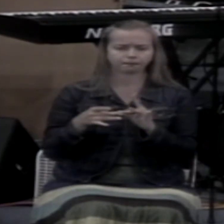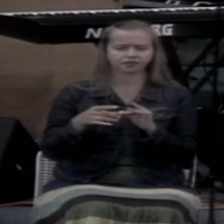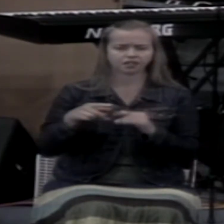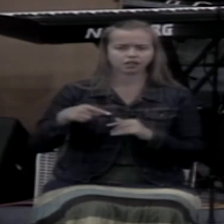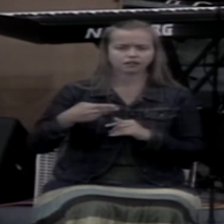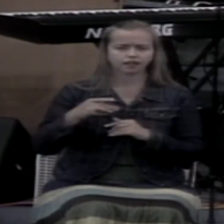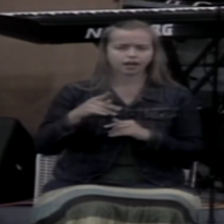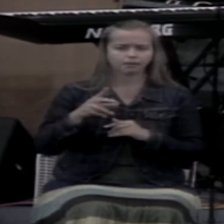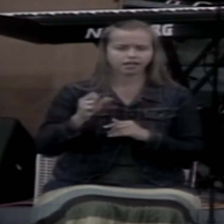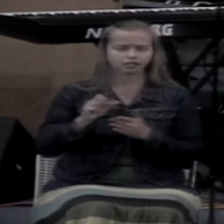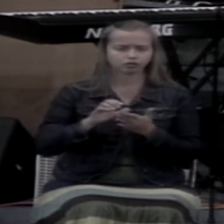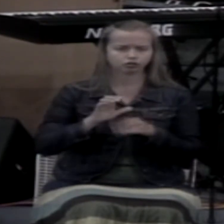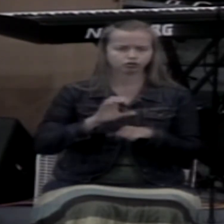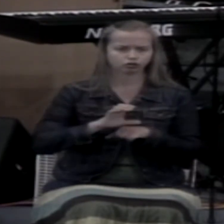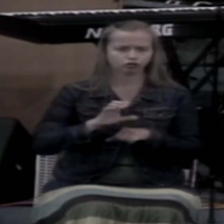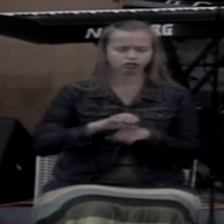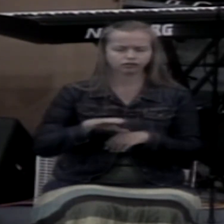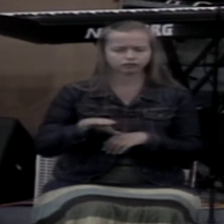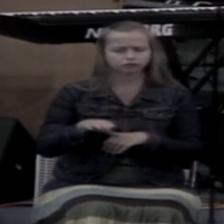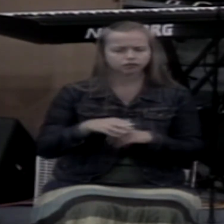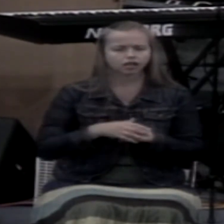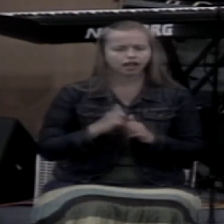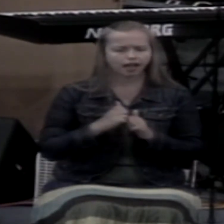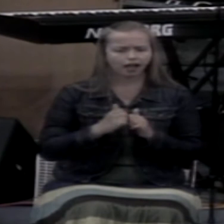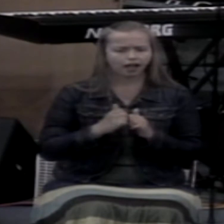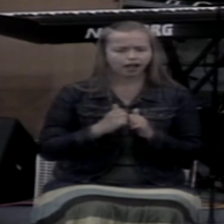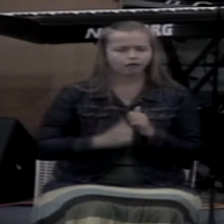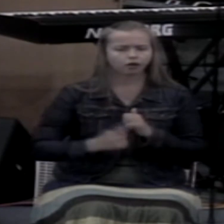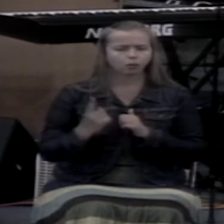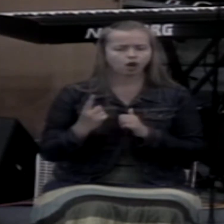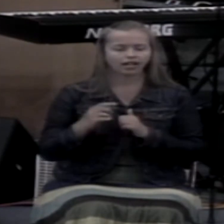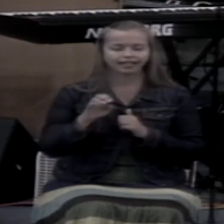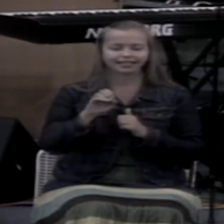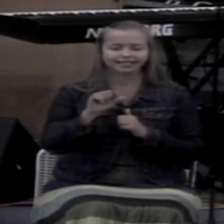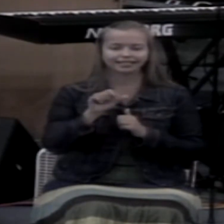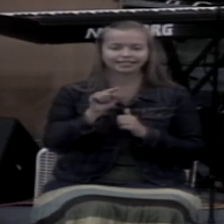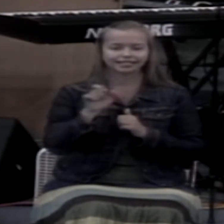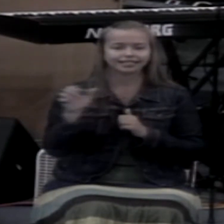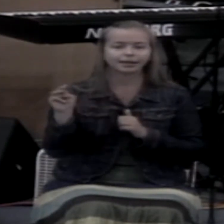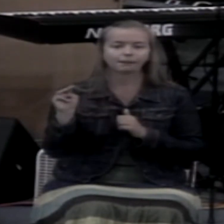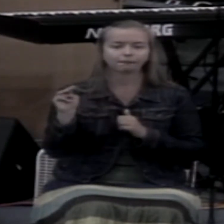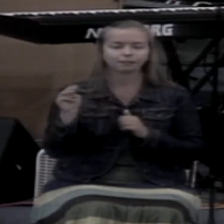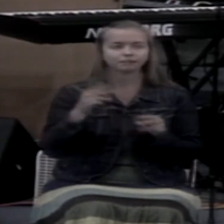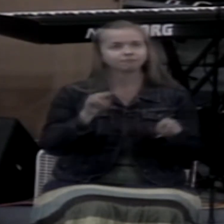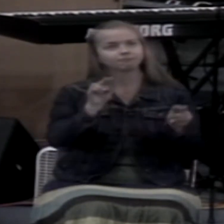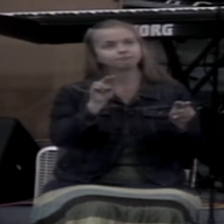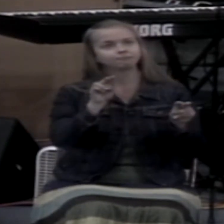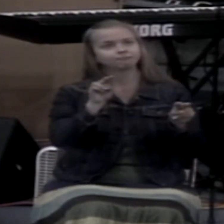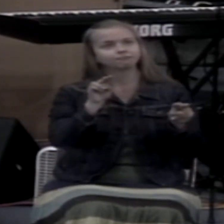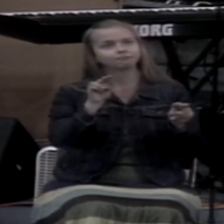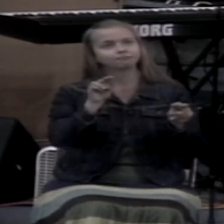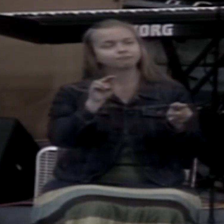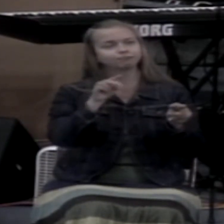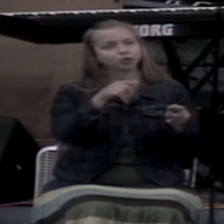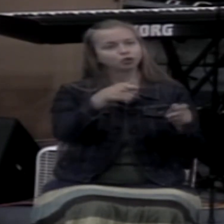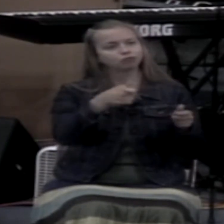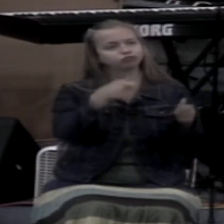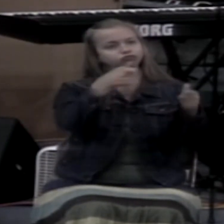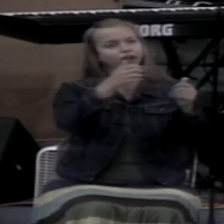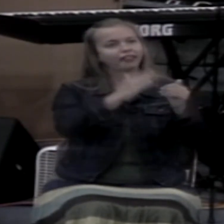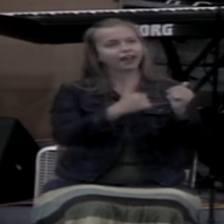other words, you make this man your superior. And if you make this man your